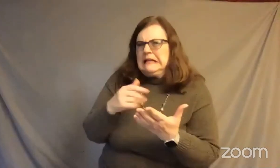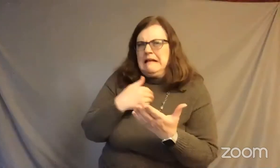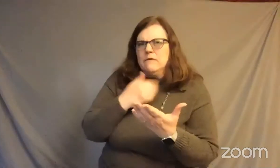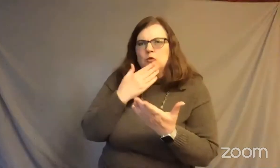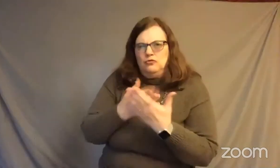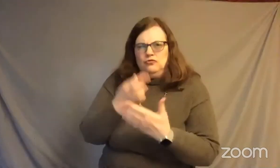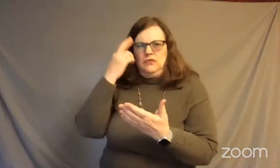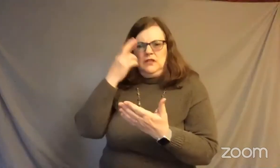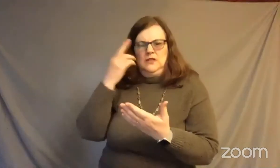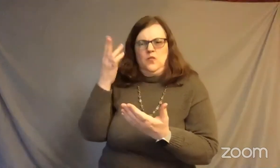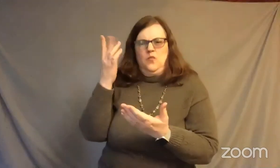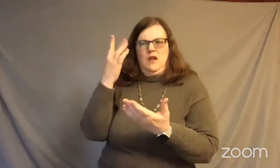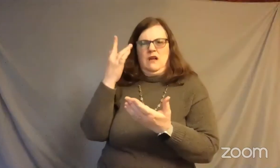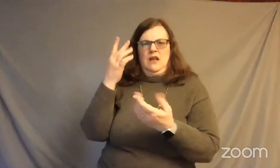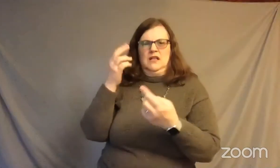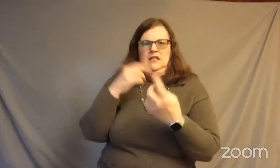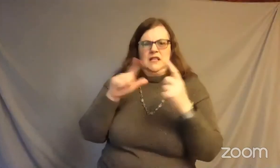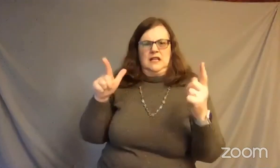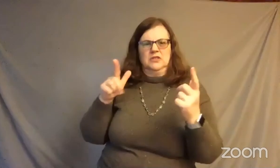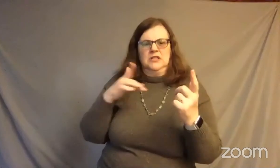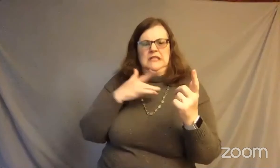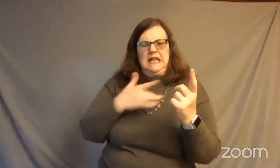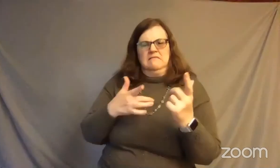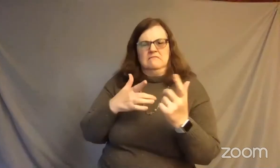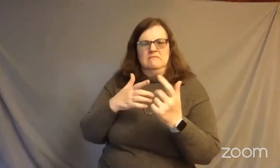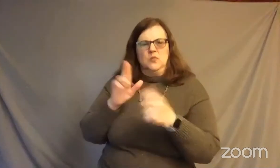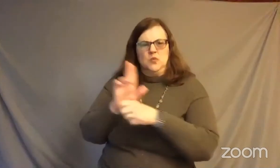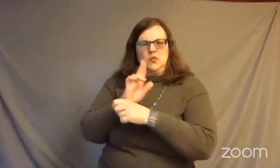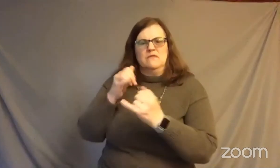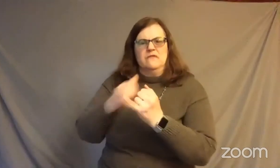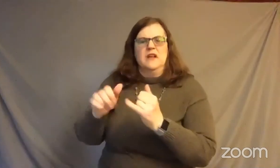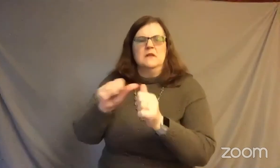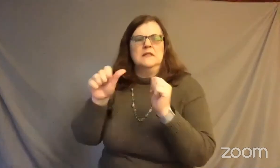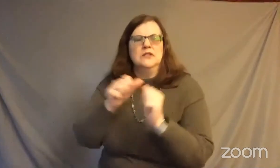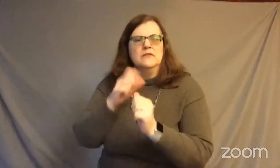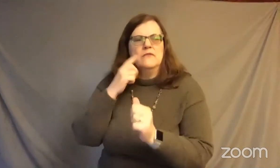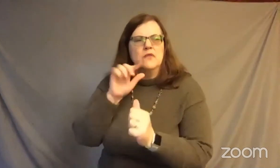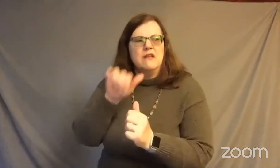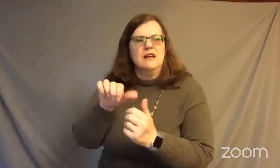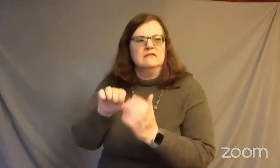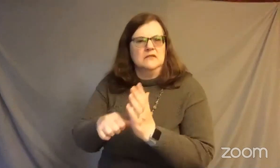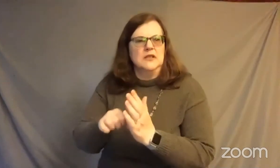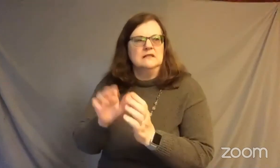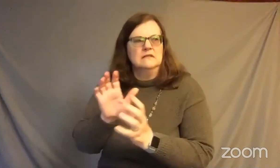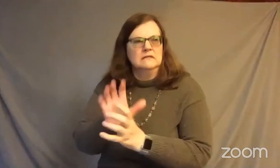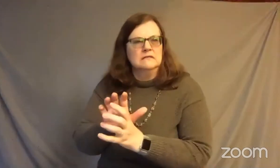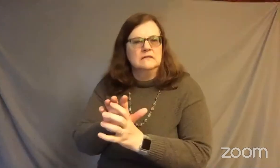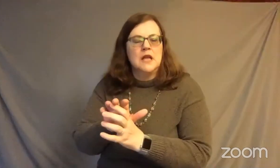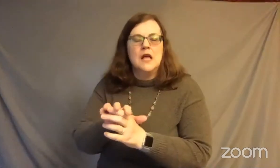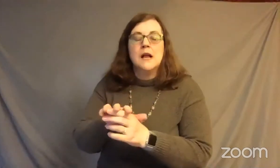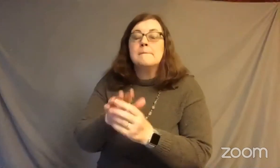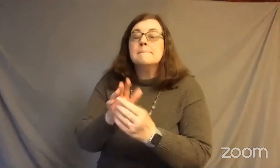And there might be a need to explain why we're seeing this. Why do sign languages prefer this position for that purpose?